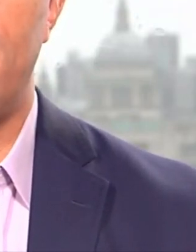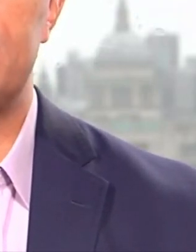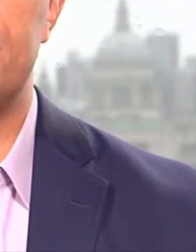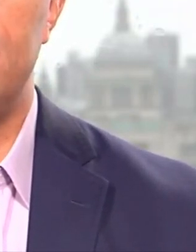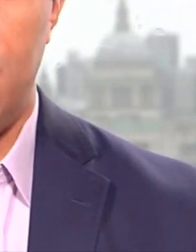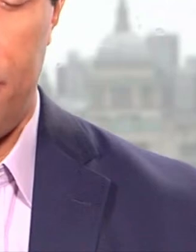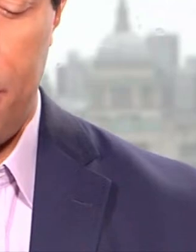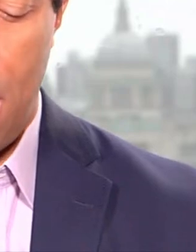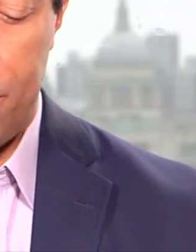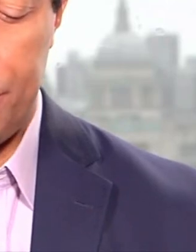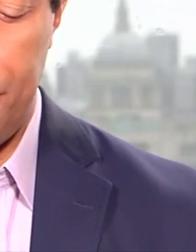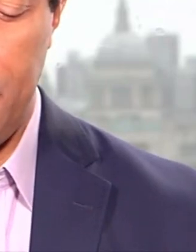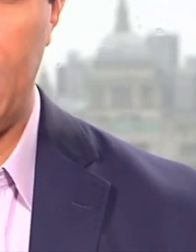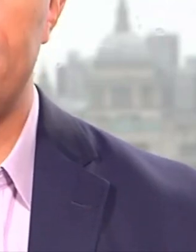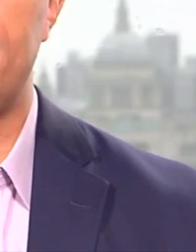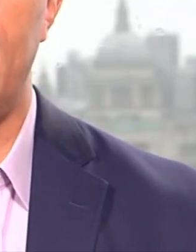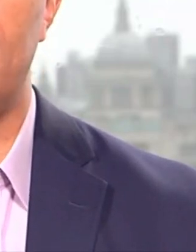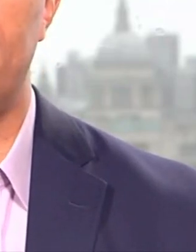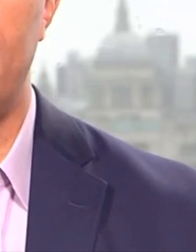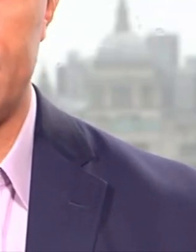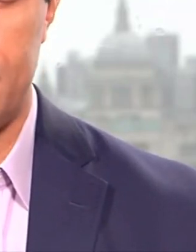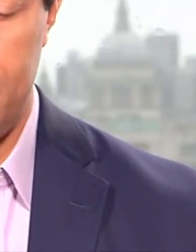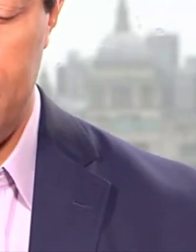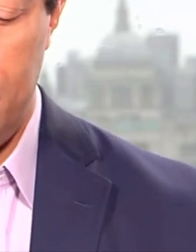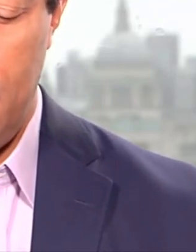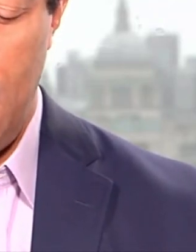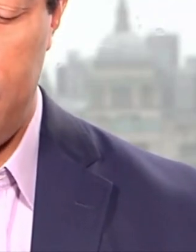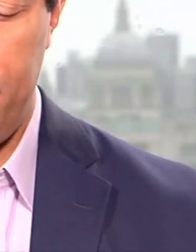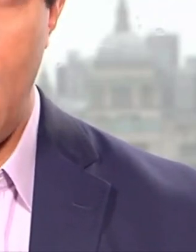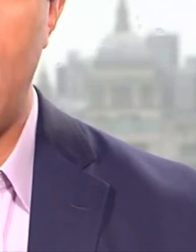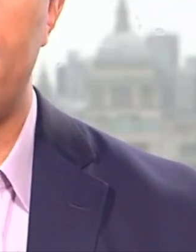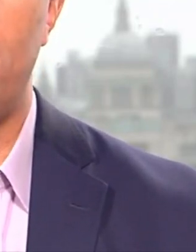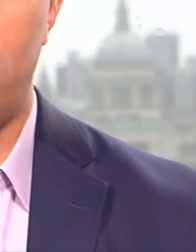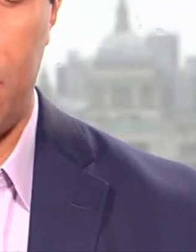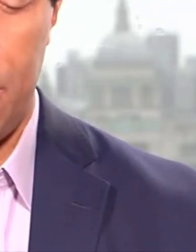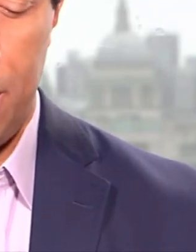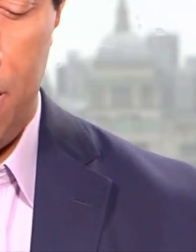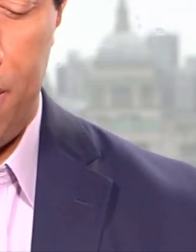you very much for the opportunity to present the AWS.